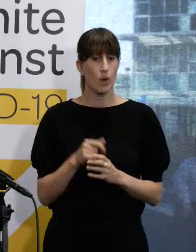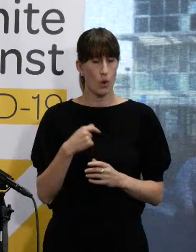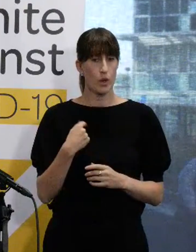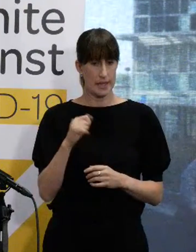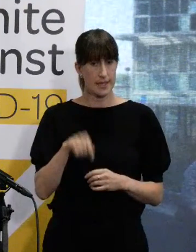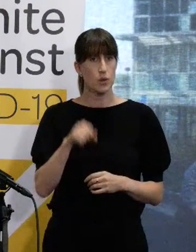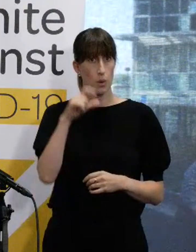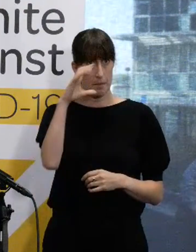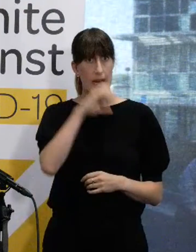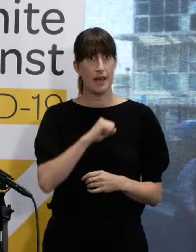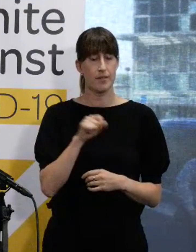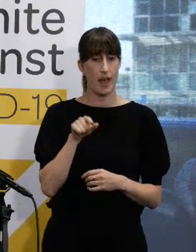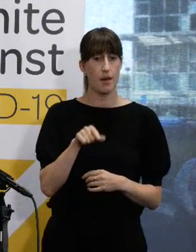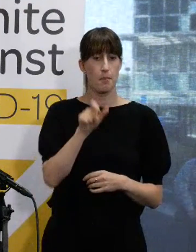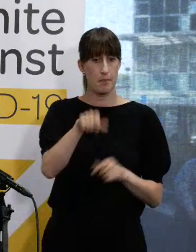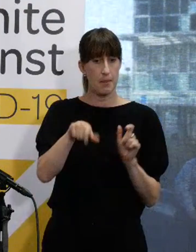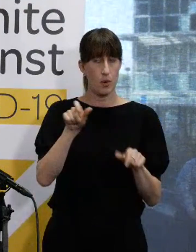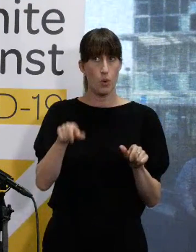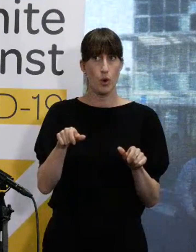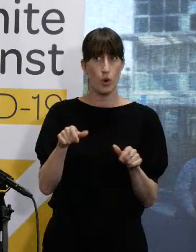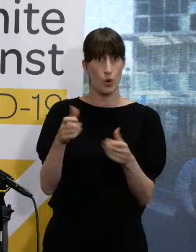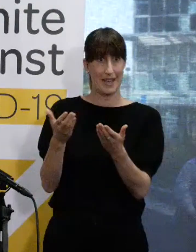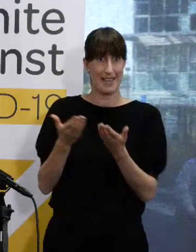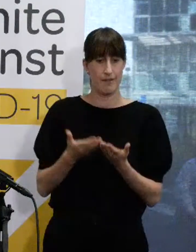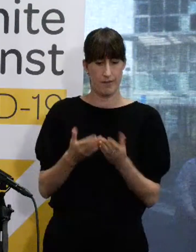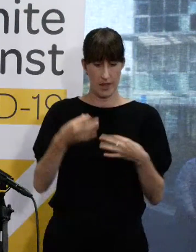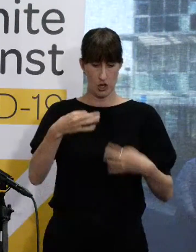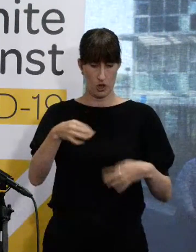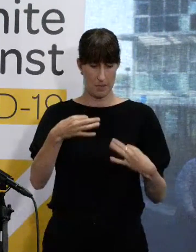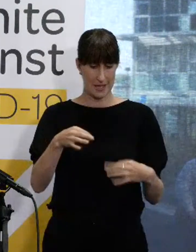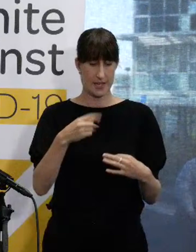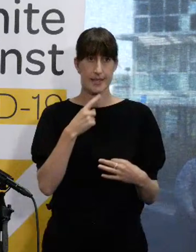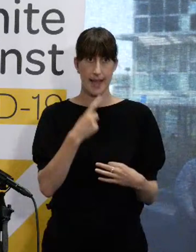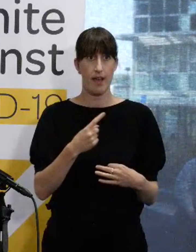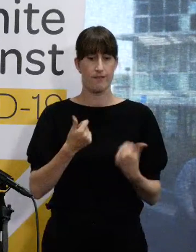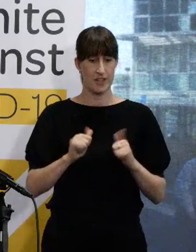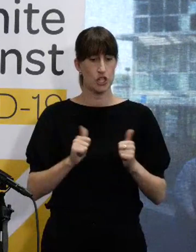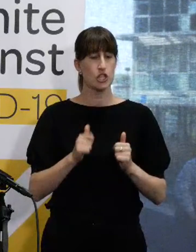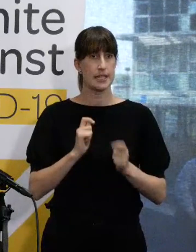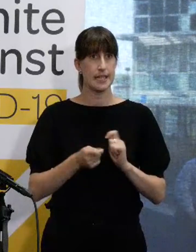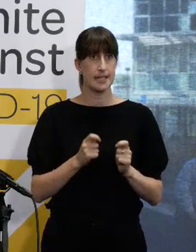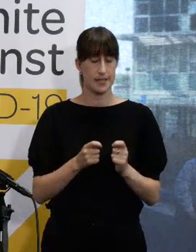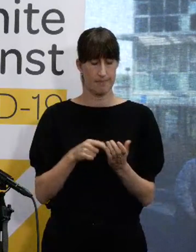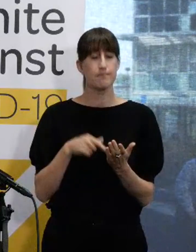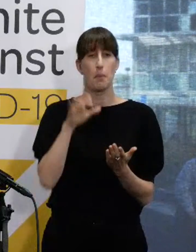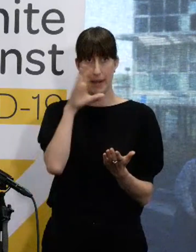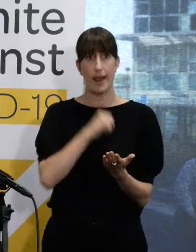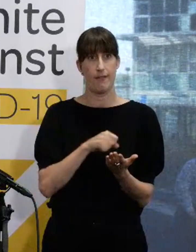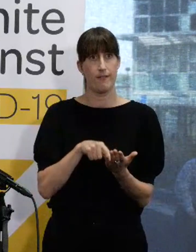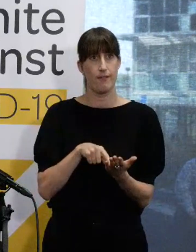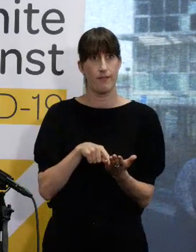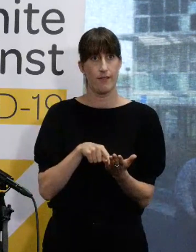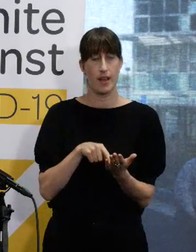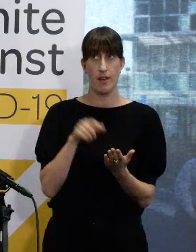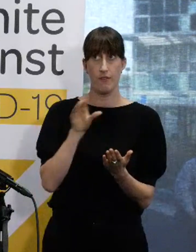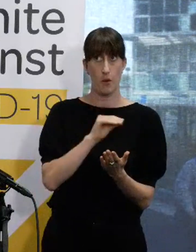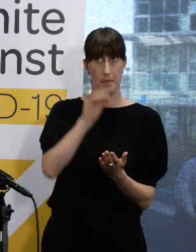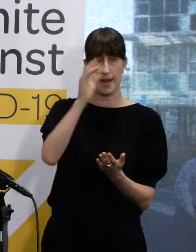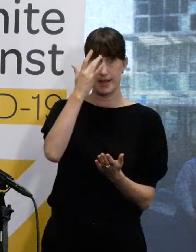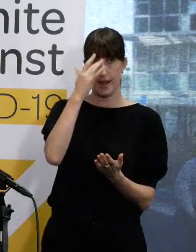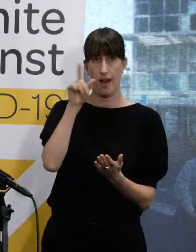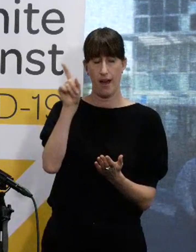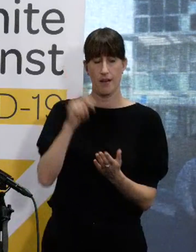the pre-departure testing documentation and results being presented by people travelling from India. From our assessment of